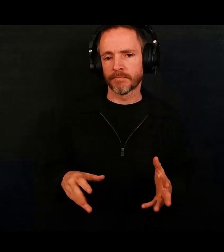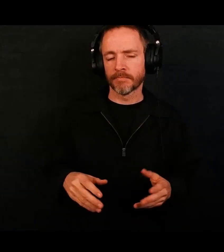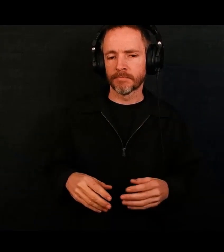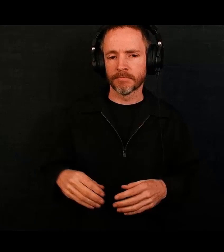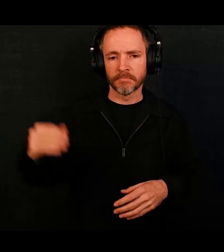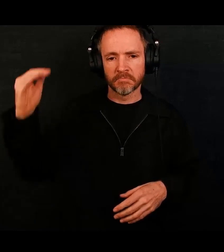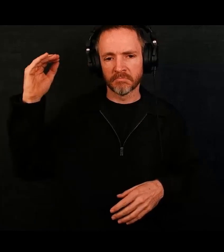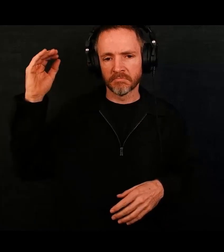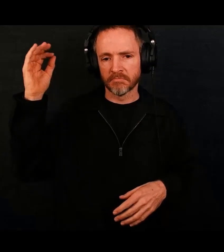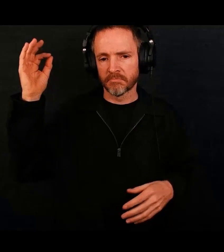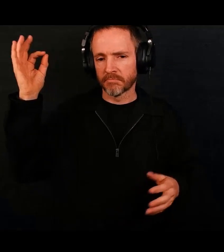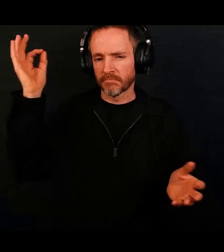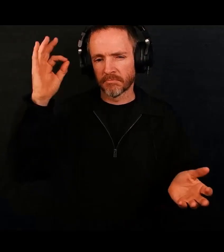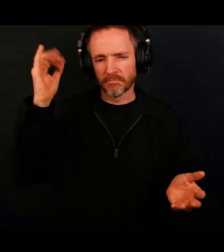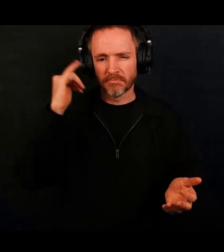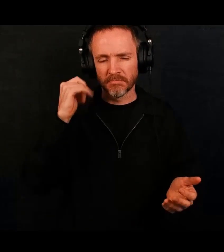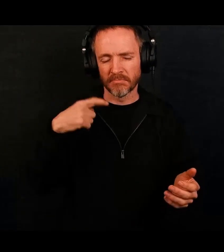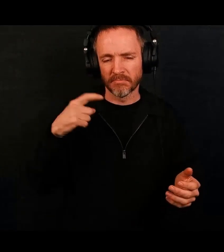I don't